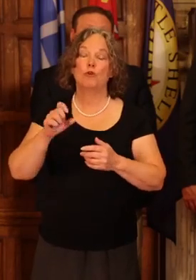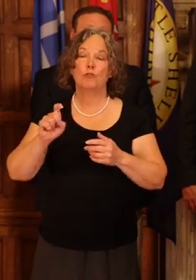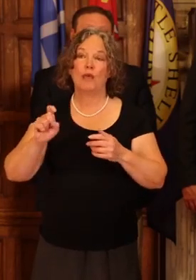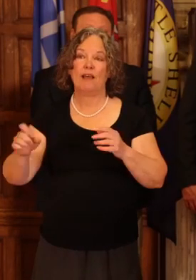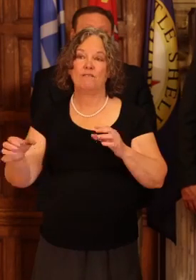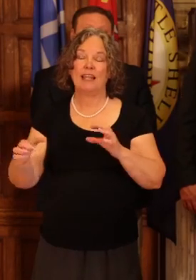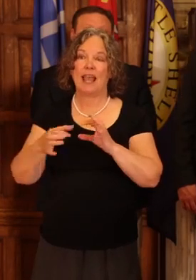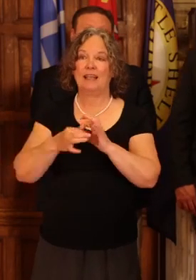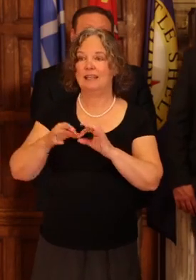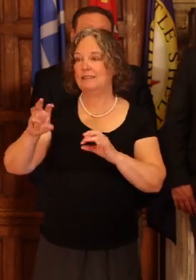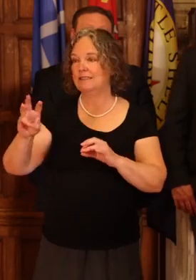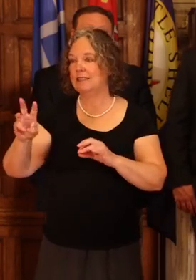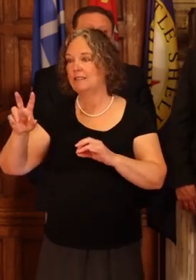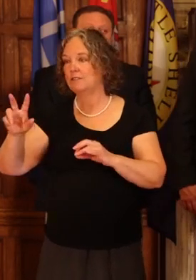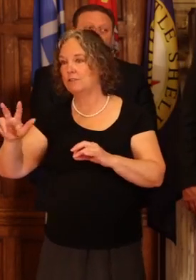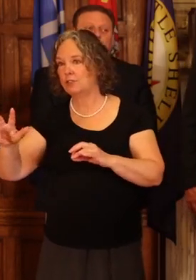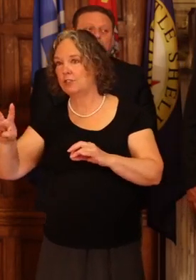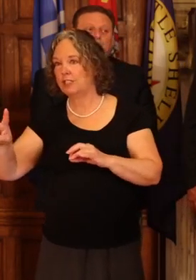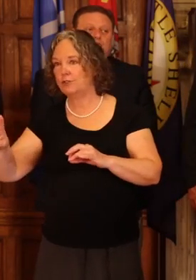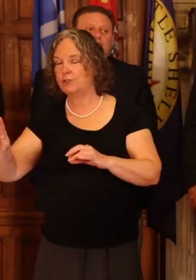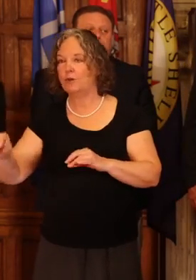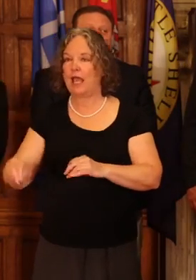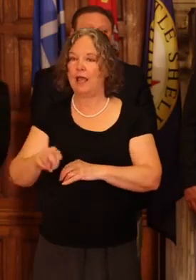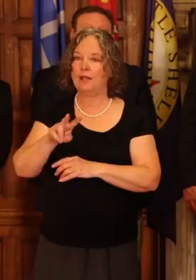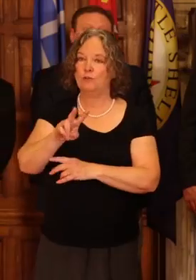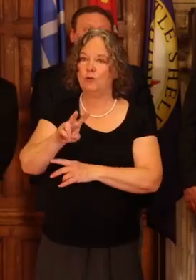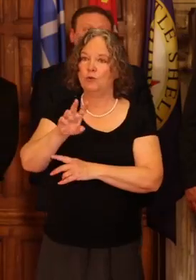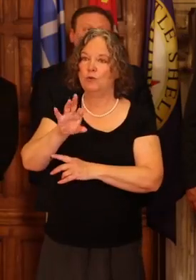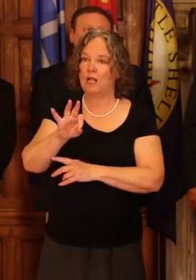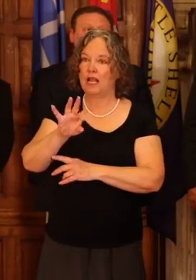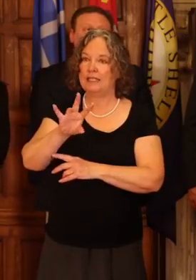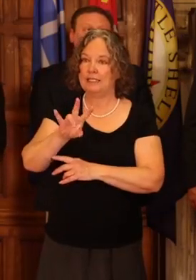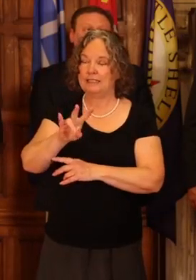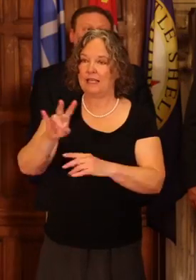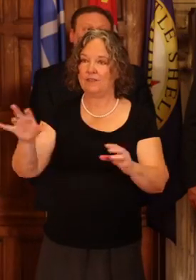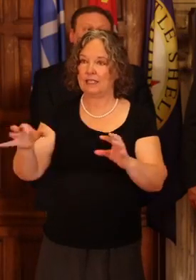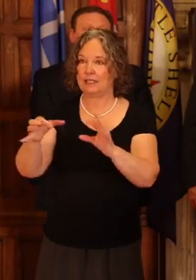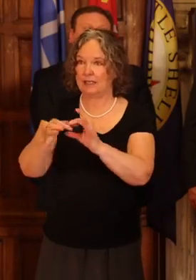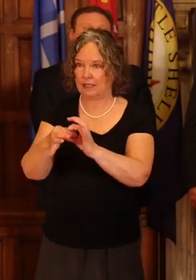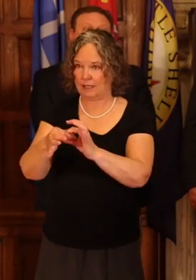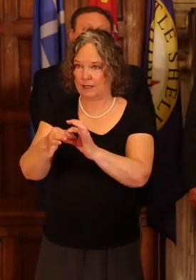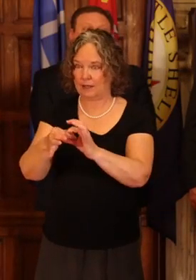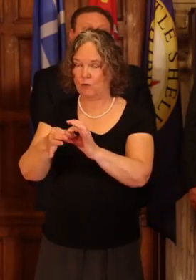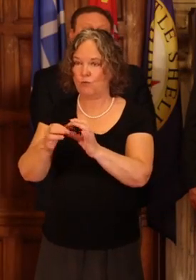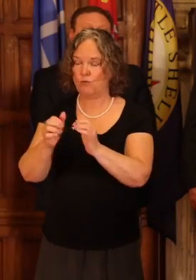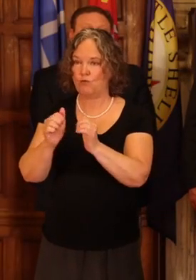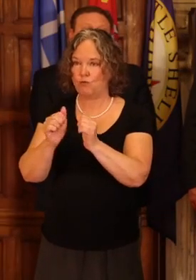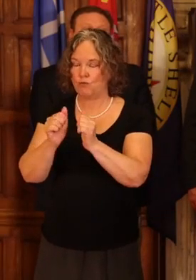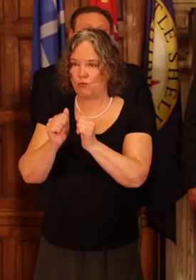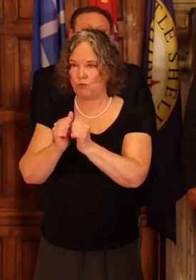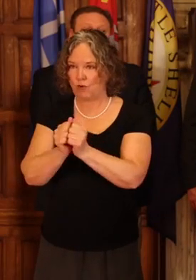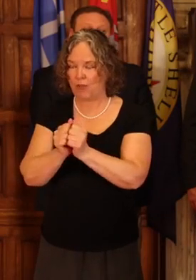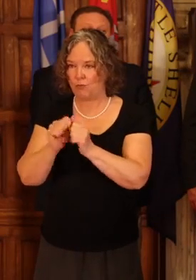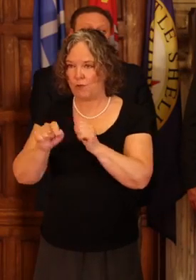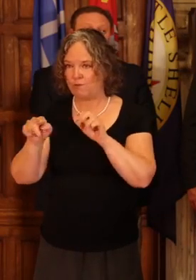632 with 297, so they go hand in hand. So you've got to look at both bills.